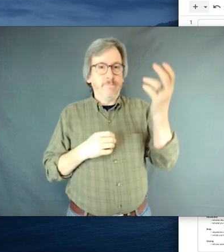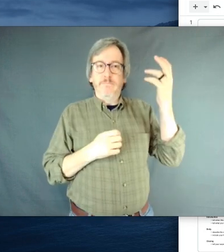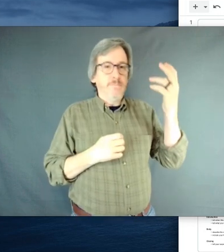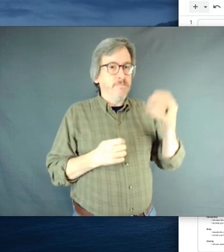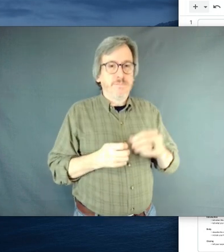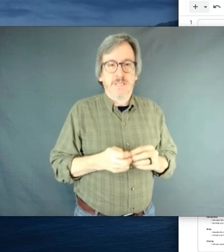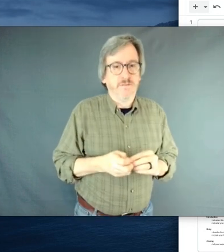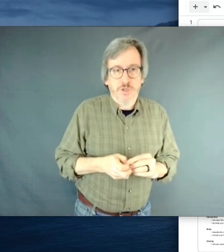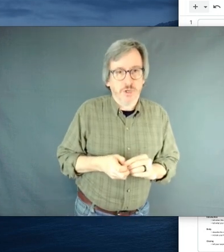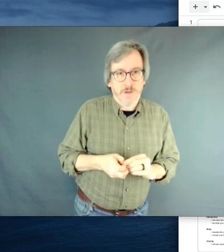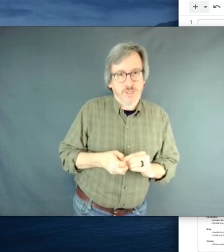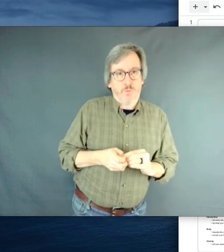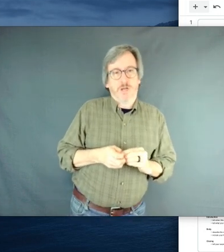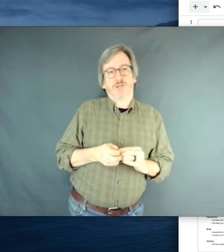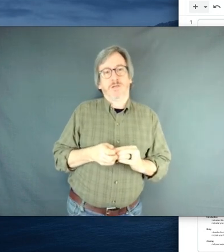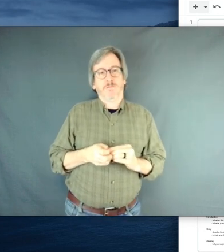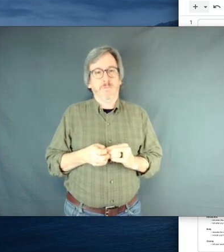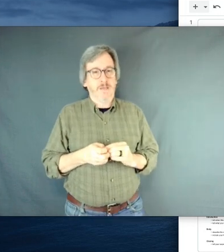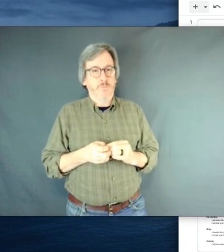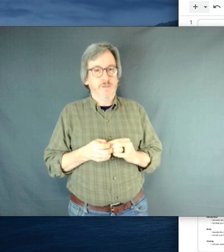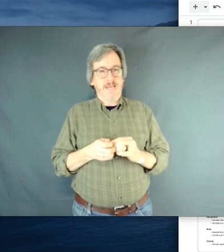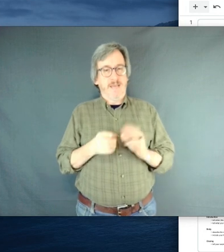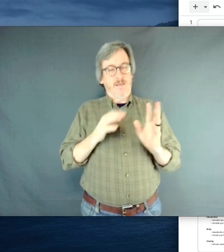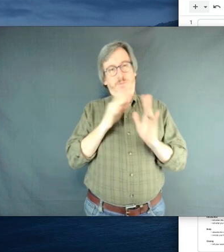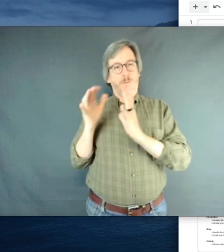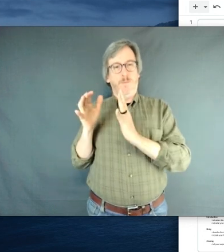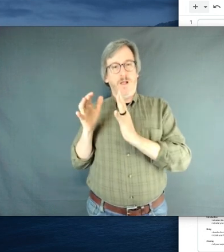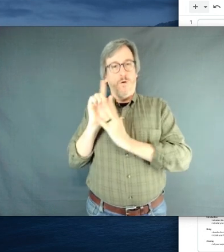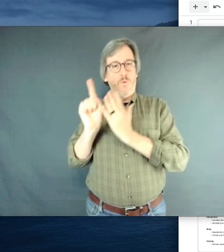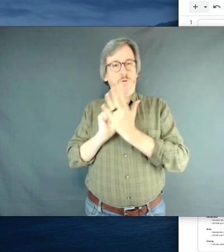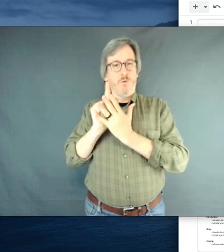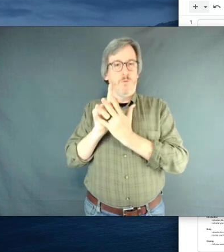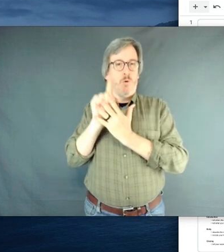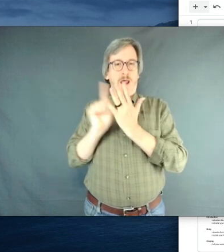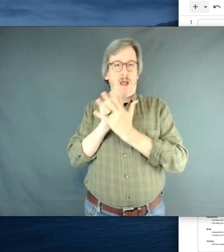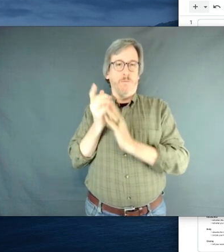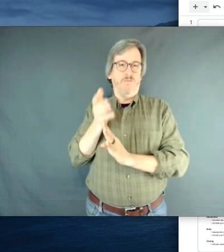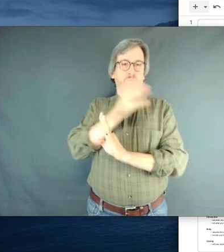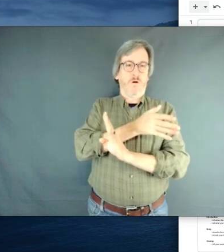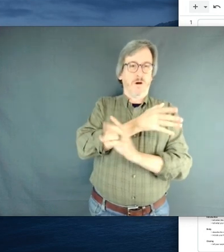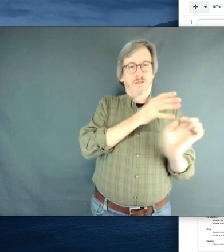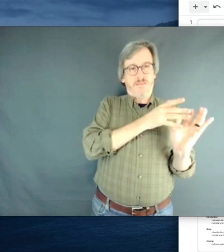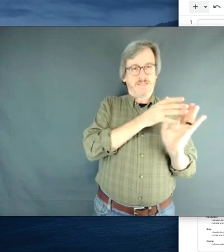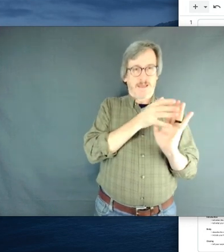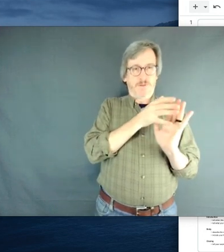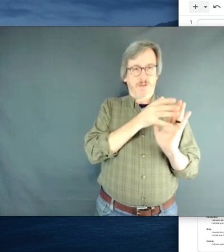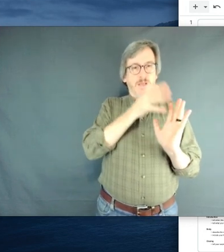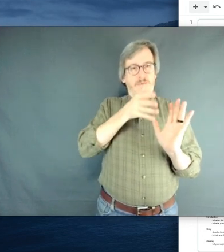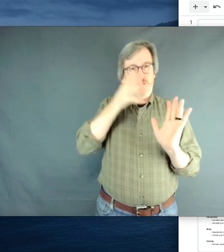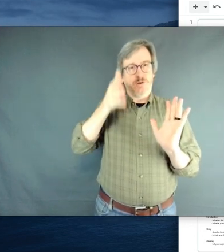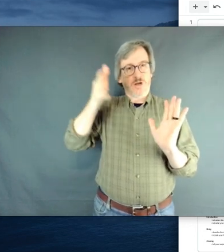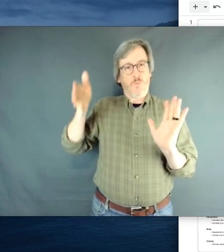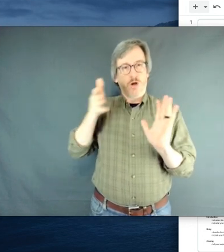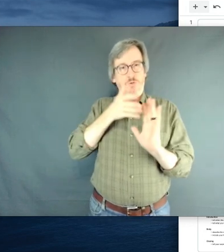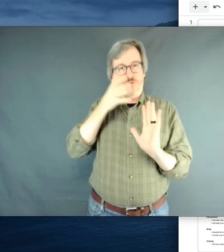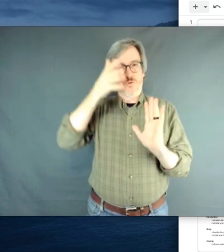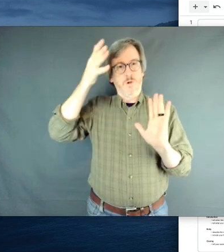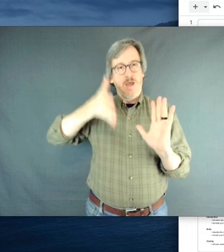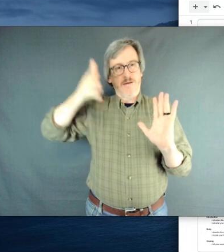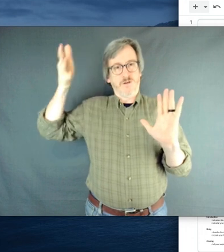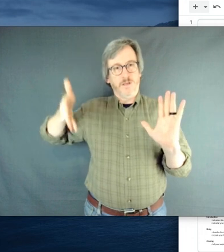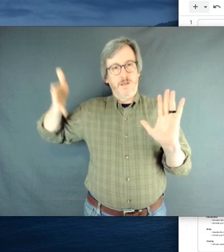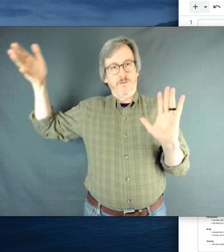a television show I just watched, it would say, blah, blah, blah, blah, 1 hour before this happened. And then it would walk you